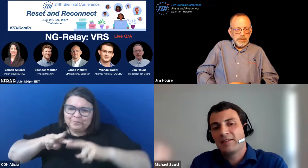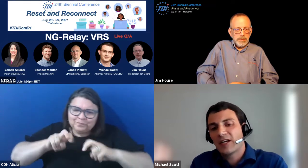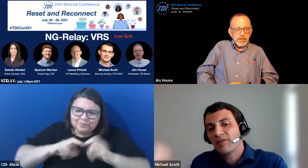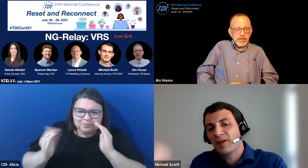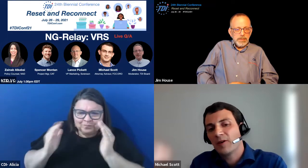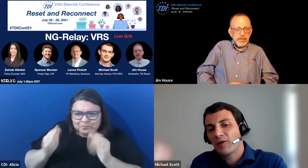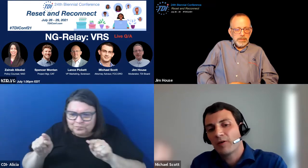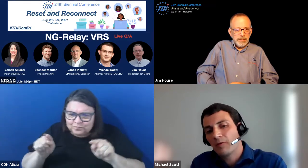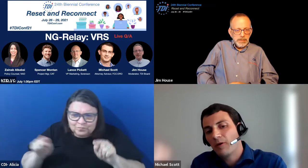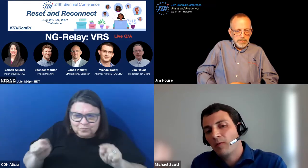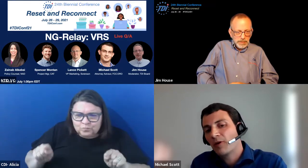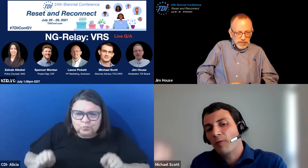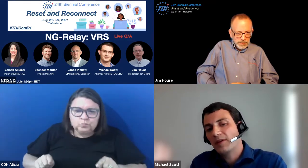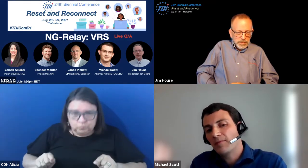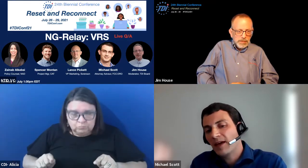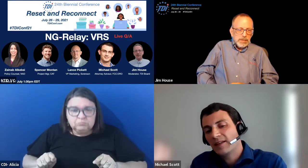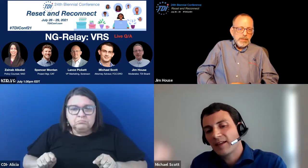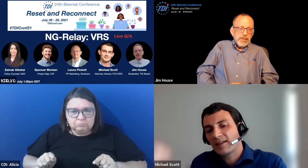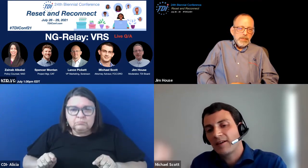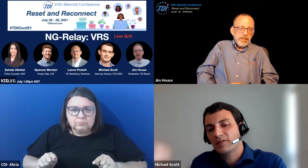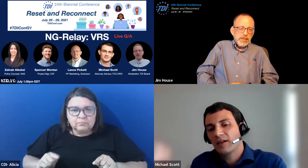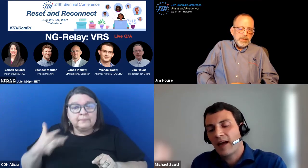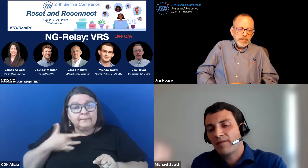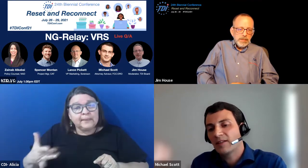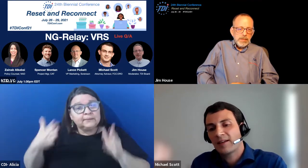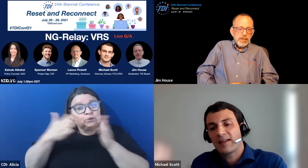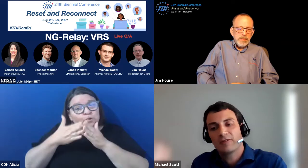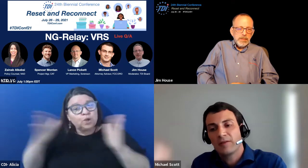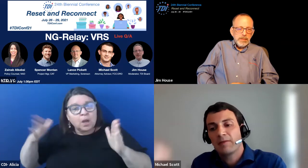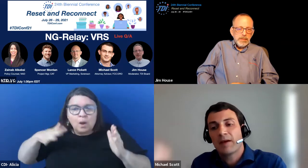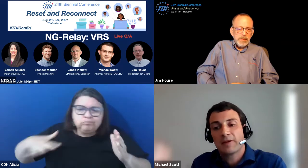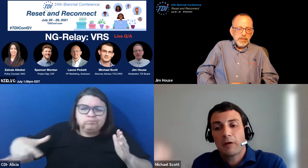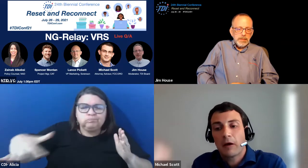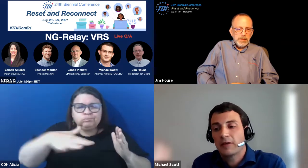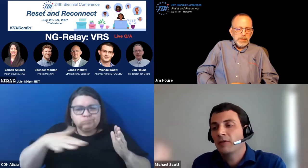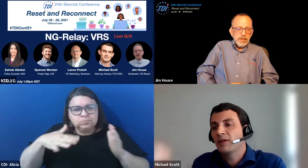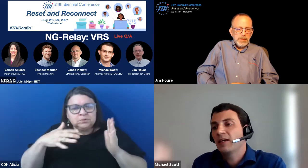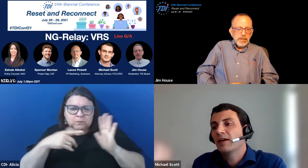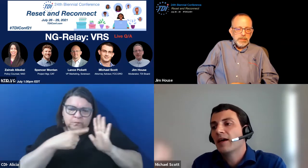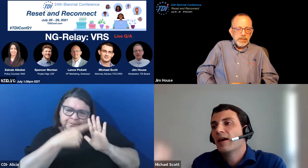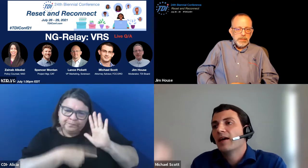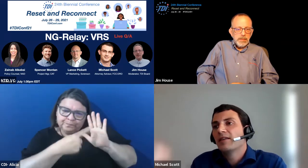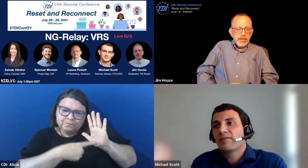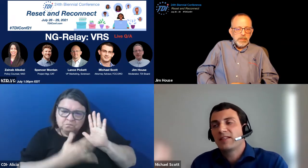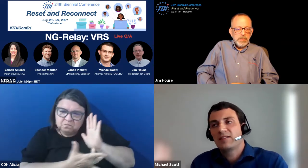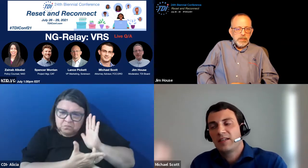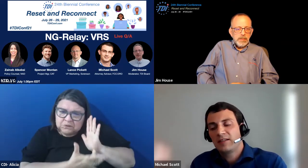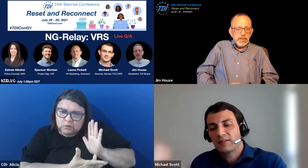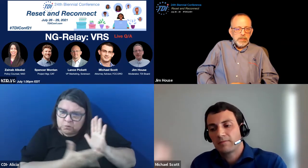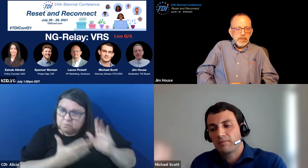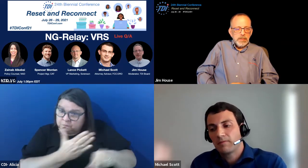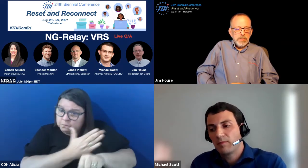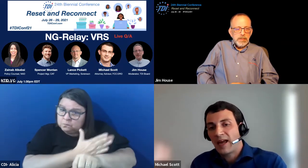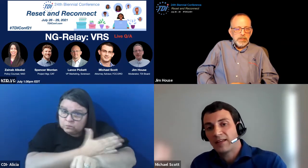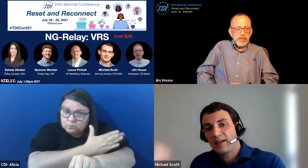I think generally we are open to making having the technology be better. The